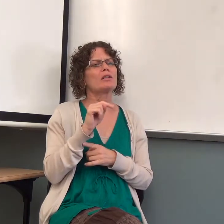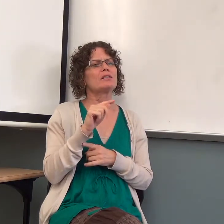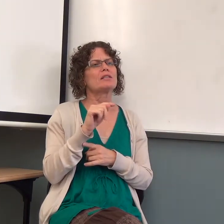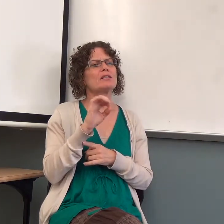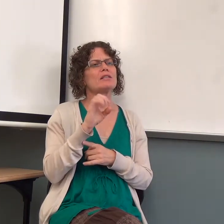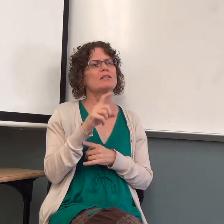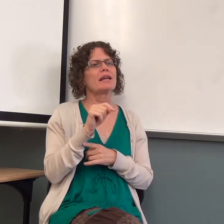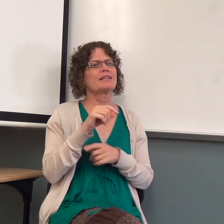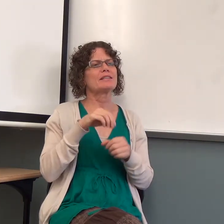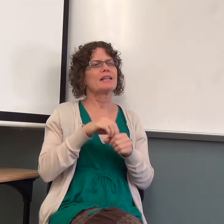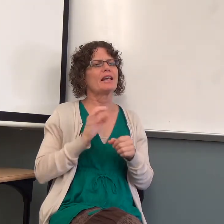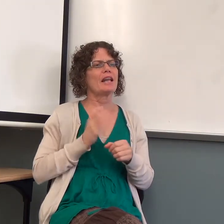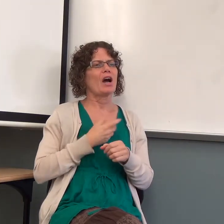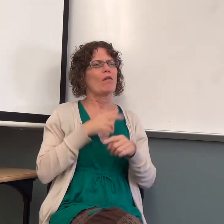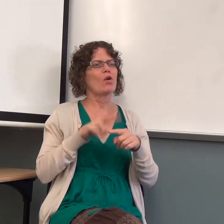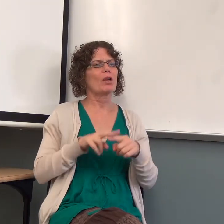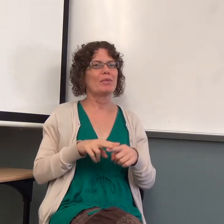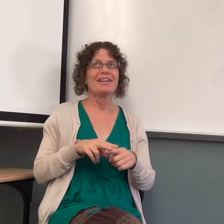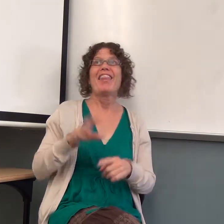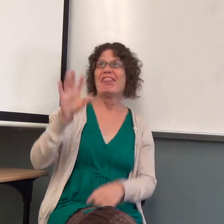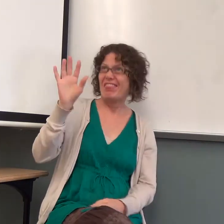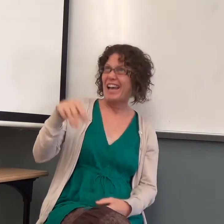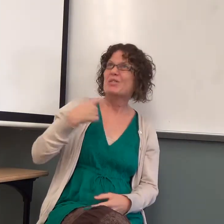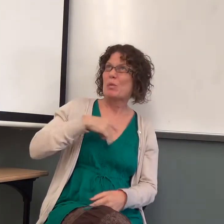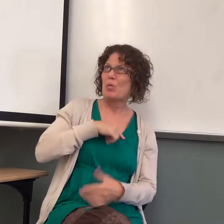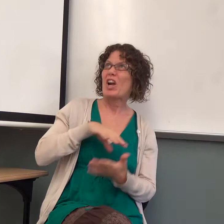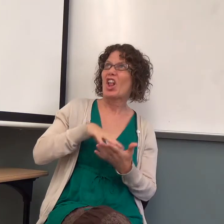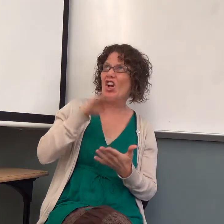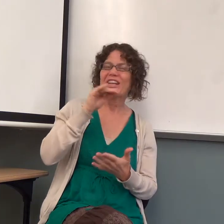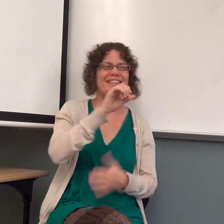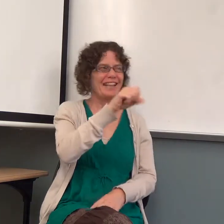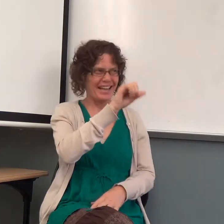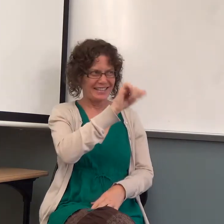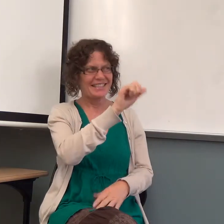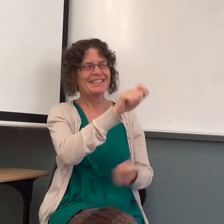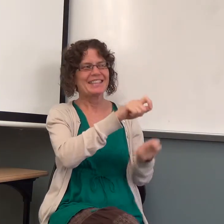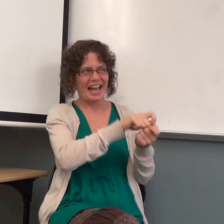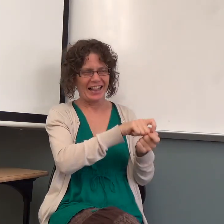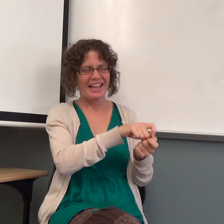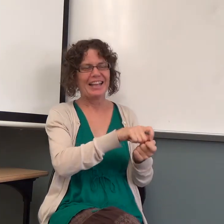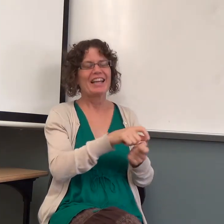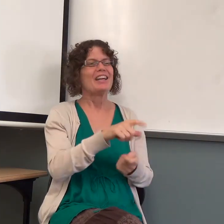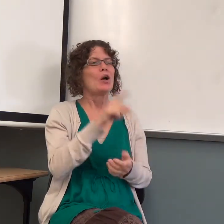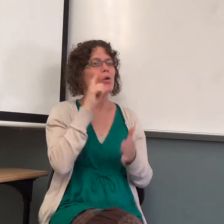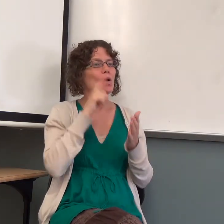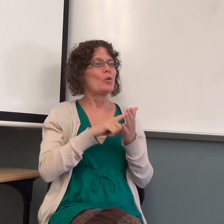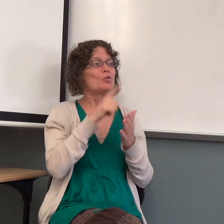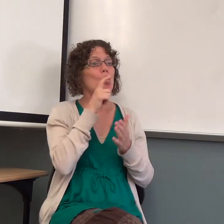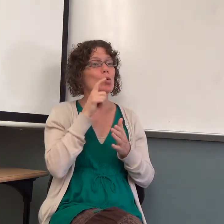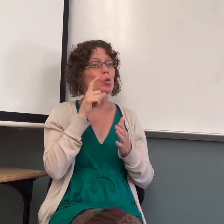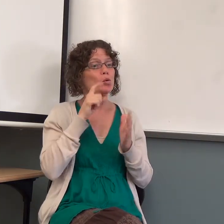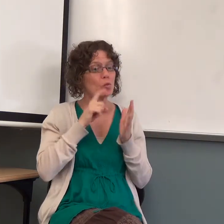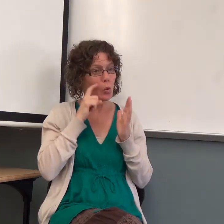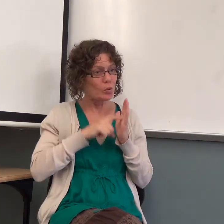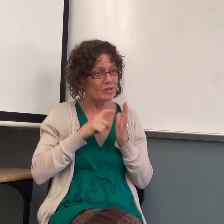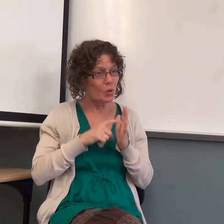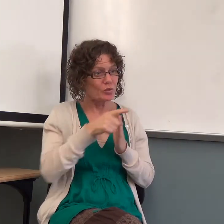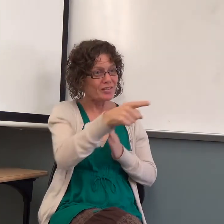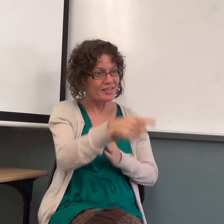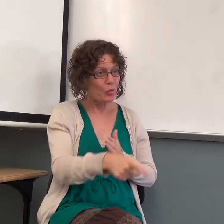what definition? we're learning. That's right. Why, exactly. Nicely done. If you'll notice, who's starting to pick up on what these words all connect with,